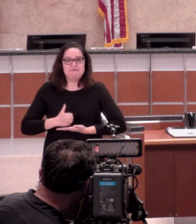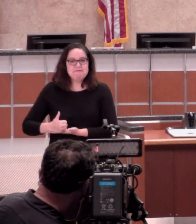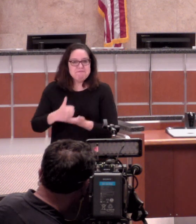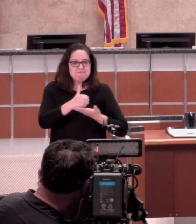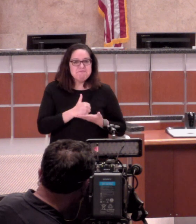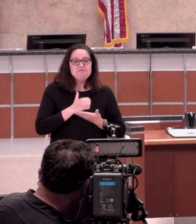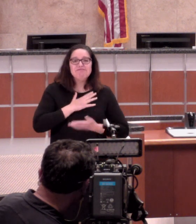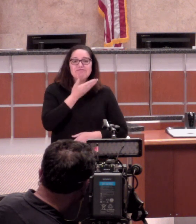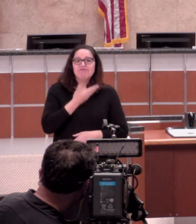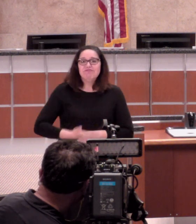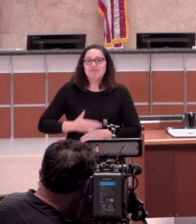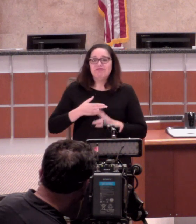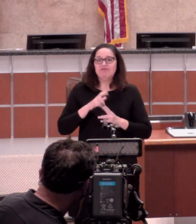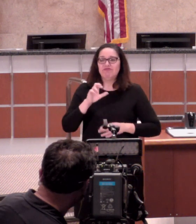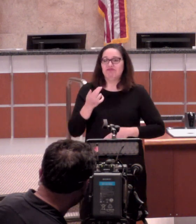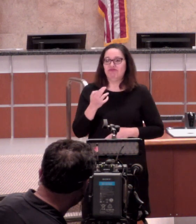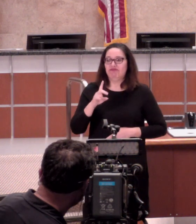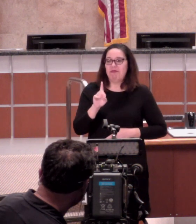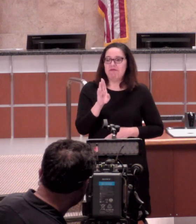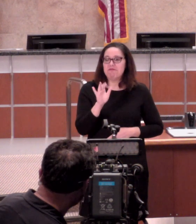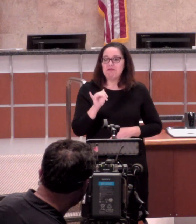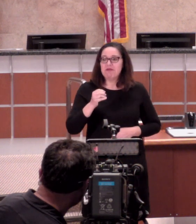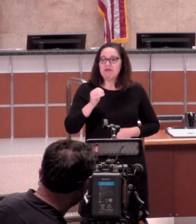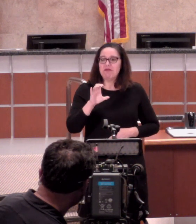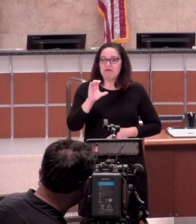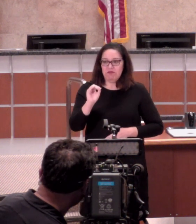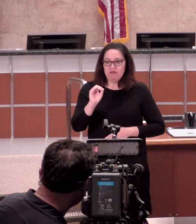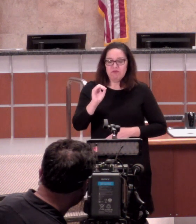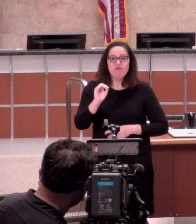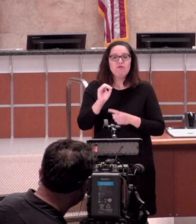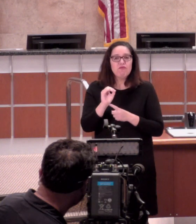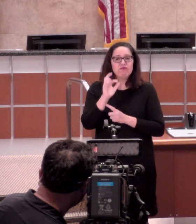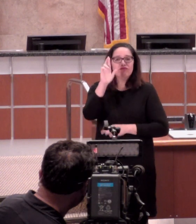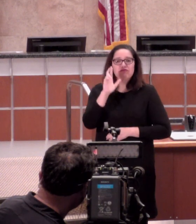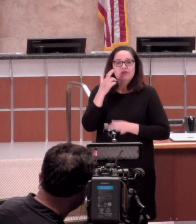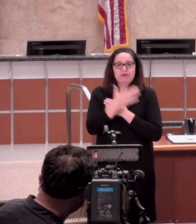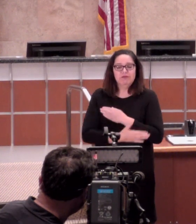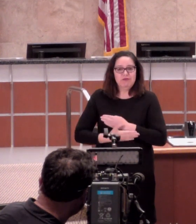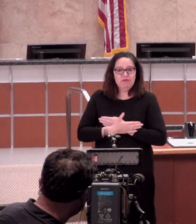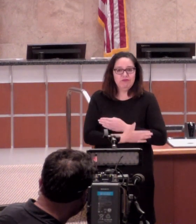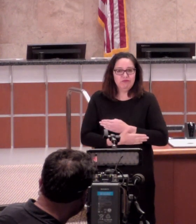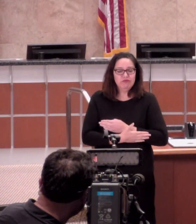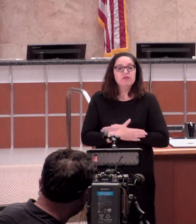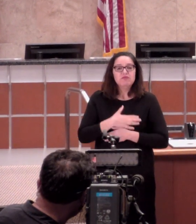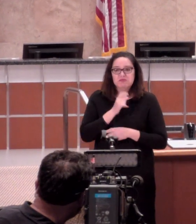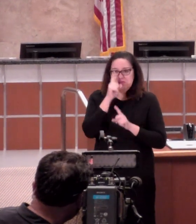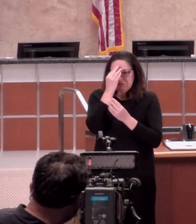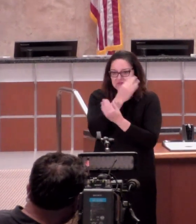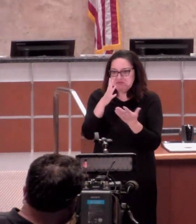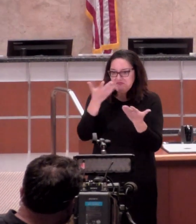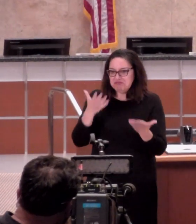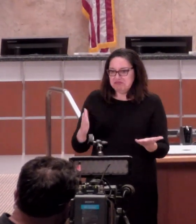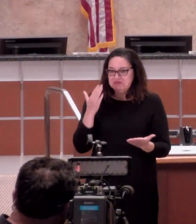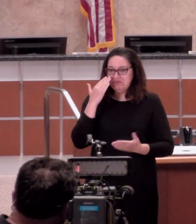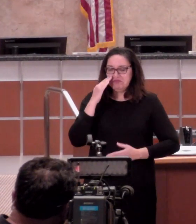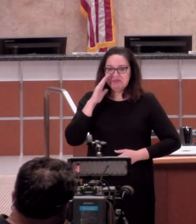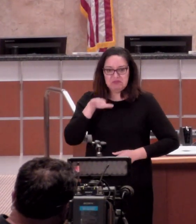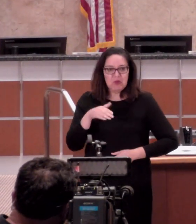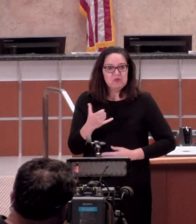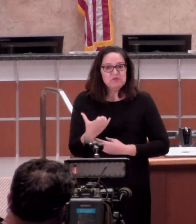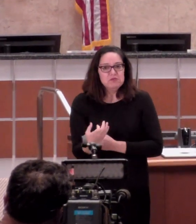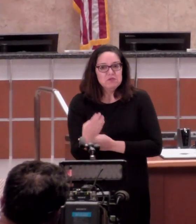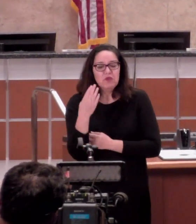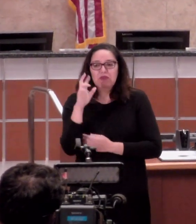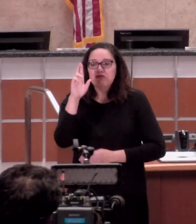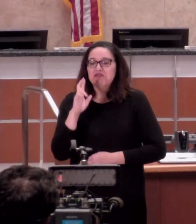My name is Chad Bianco. I'm the Sheriff of Riverside County. As you all know, this morning, the Riverside County Sheriff's Department lost